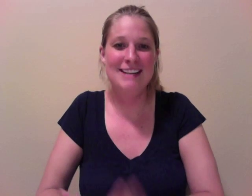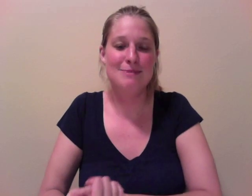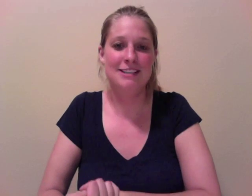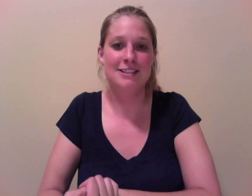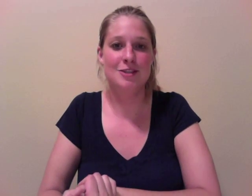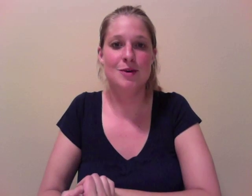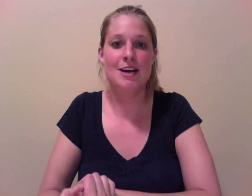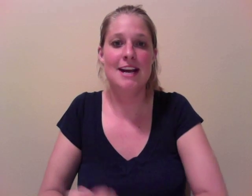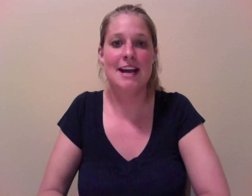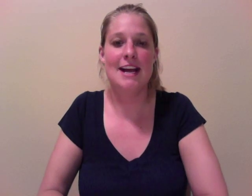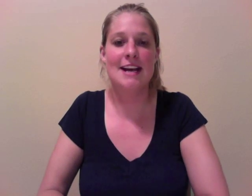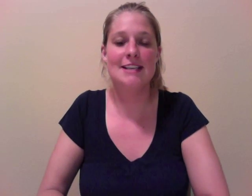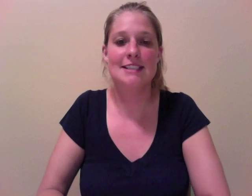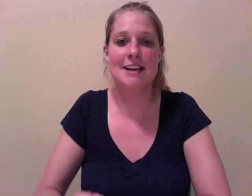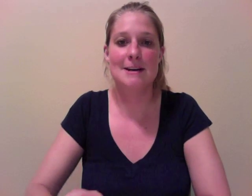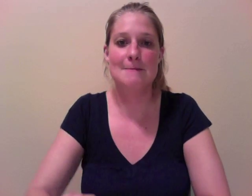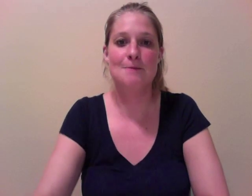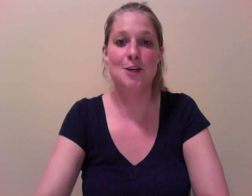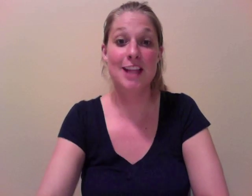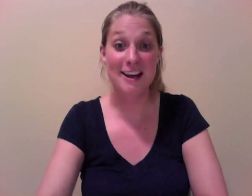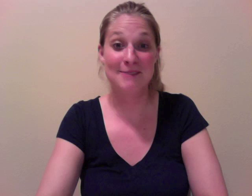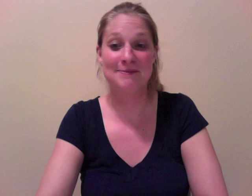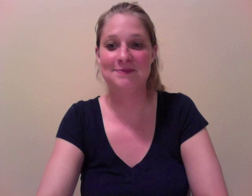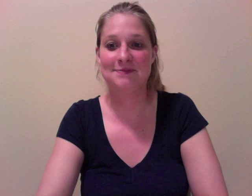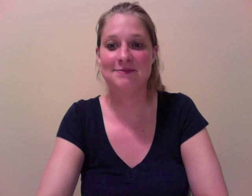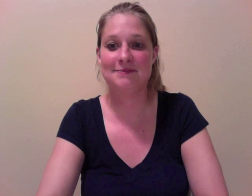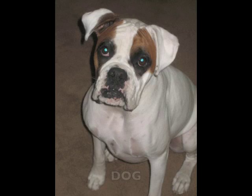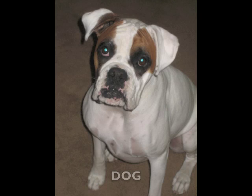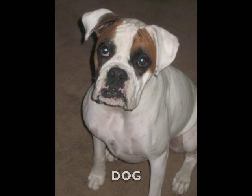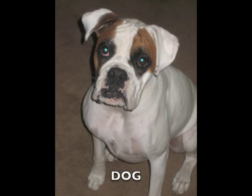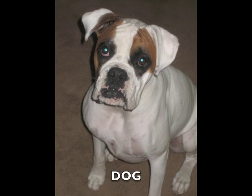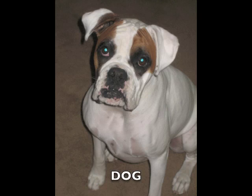please enjoy, and good luck.